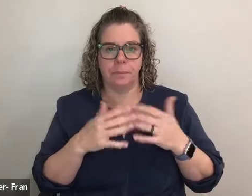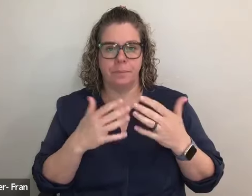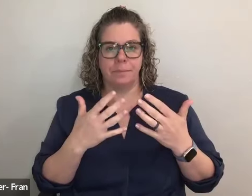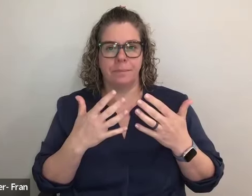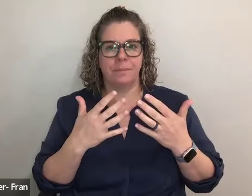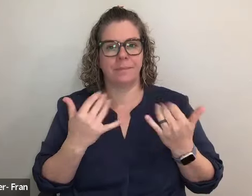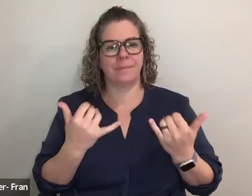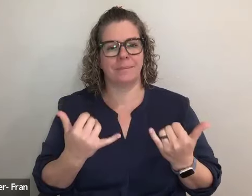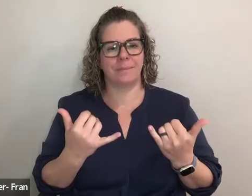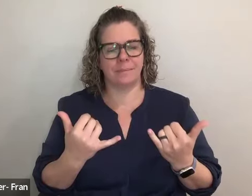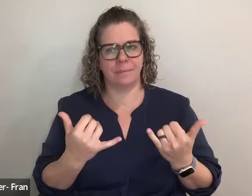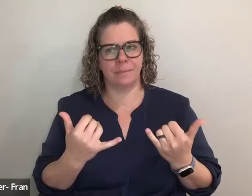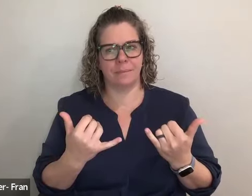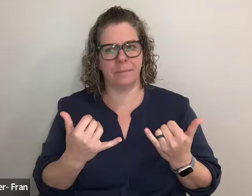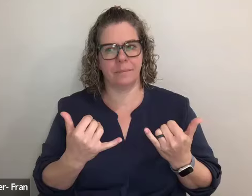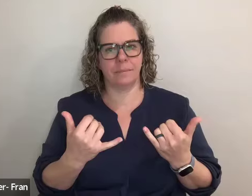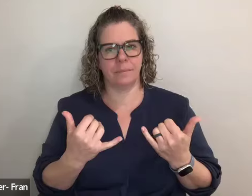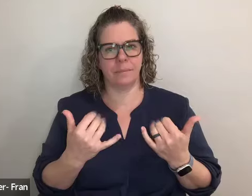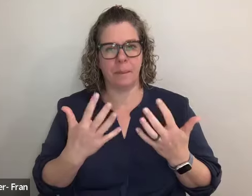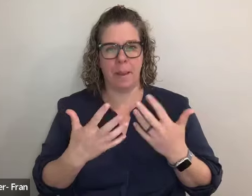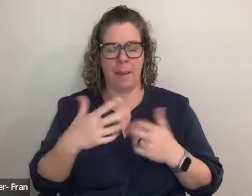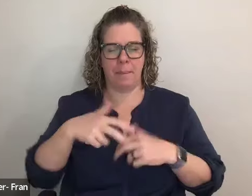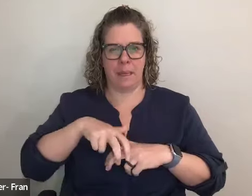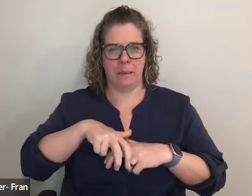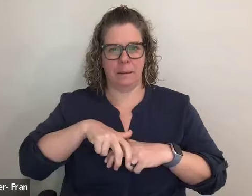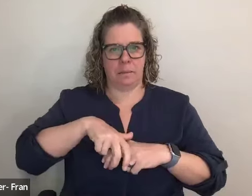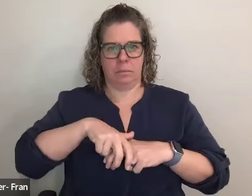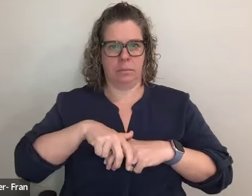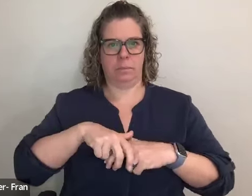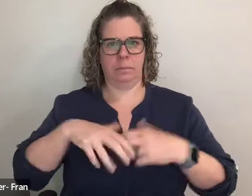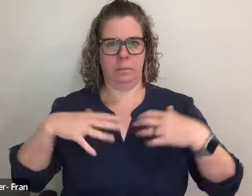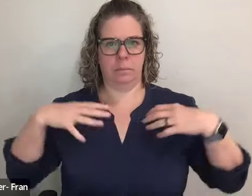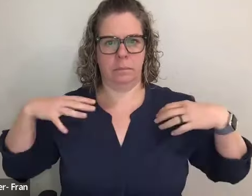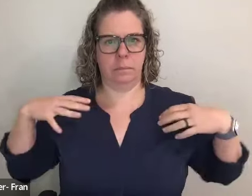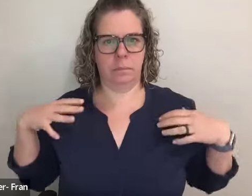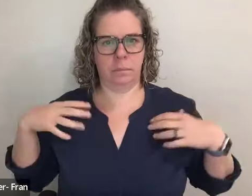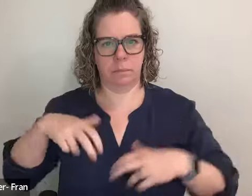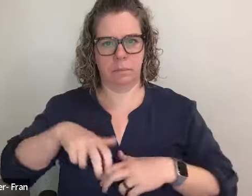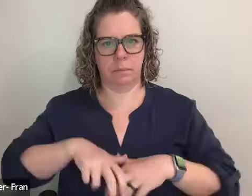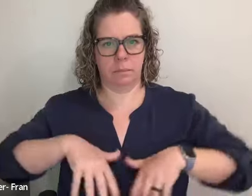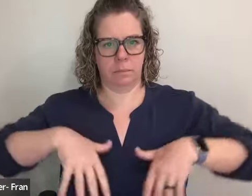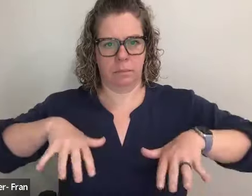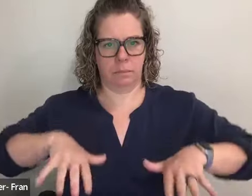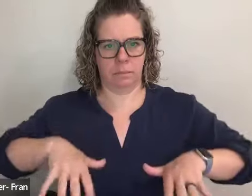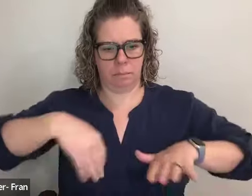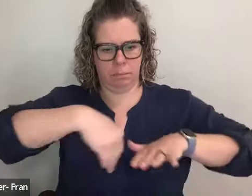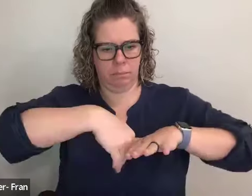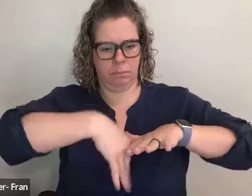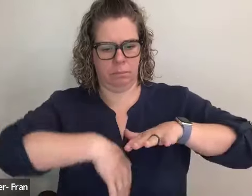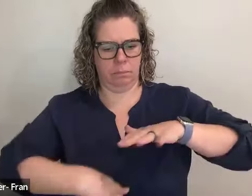Next, I invite you to kind of sit up a little straighter as you embody the